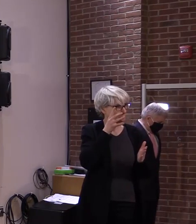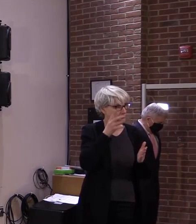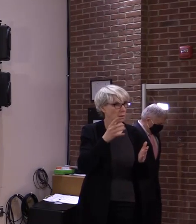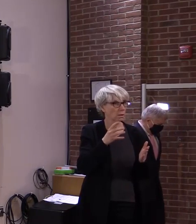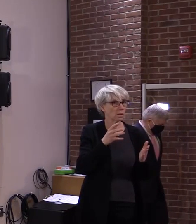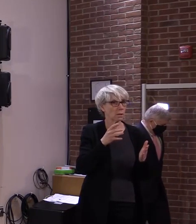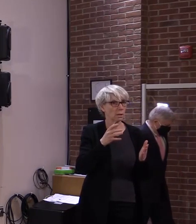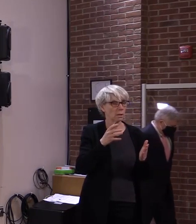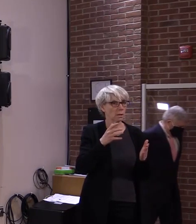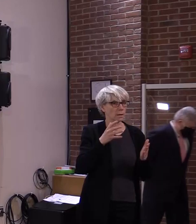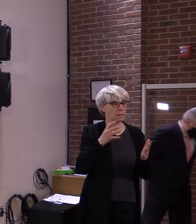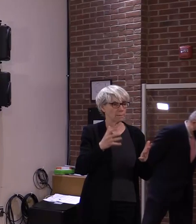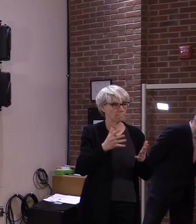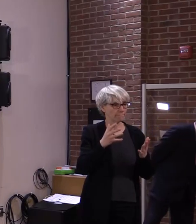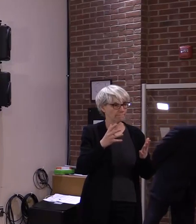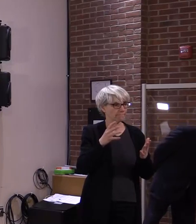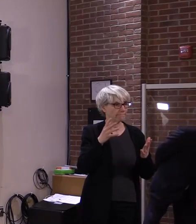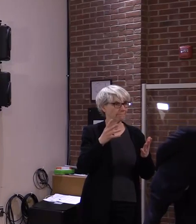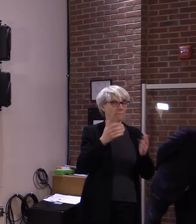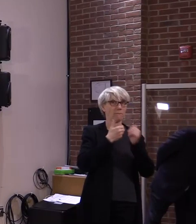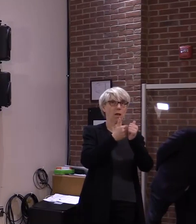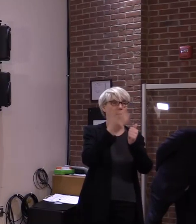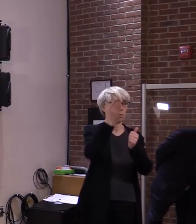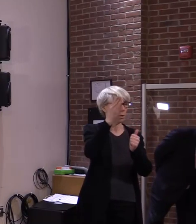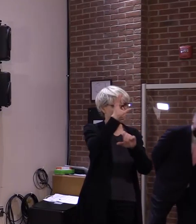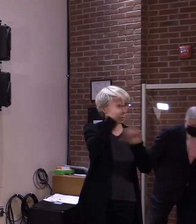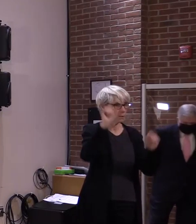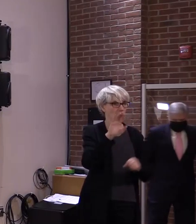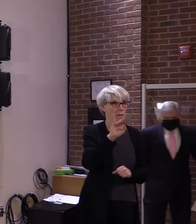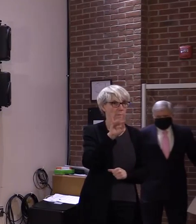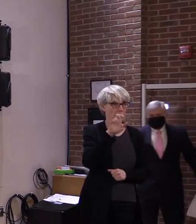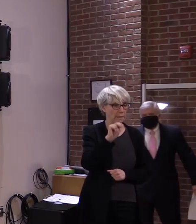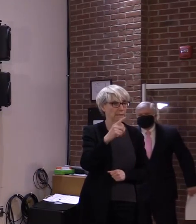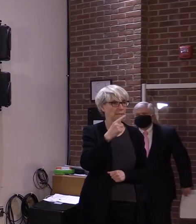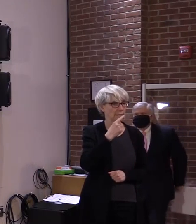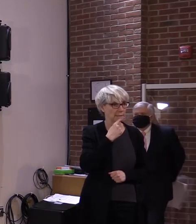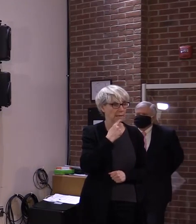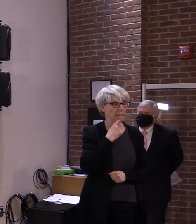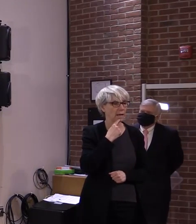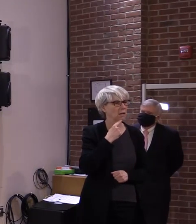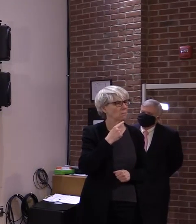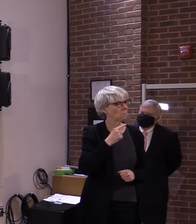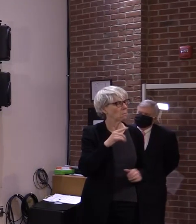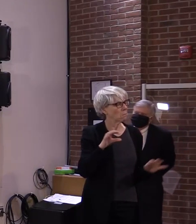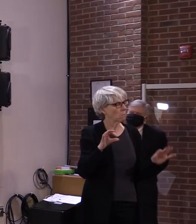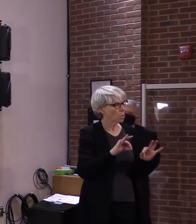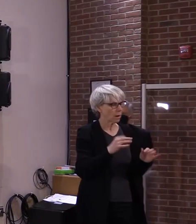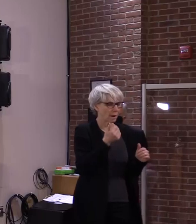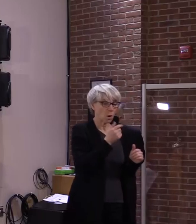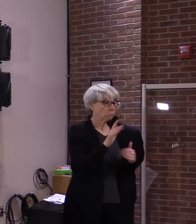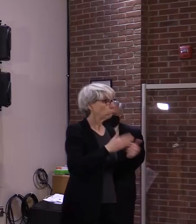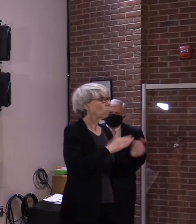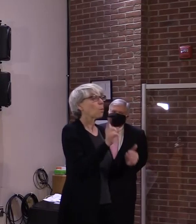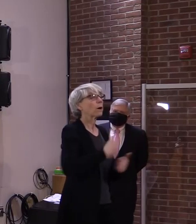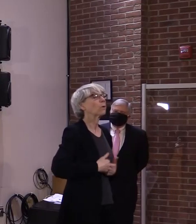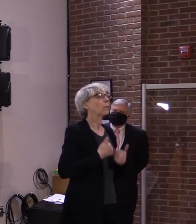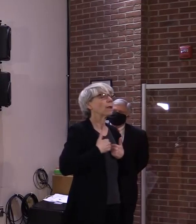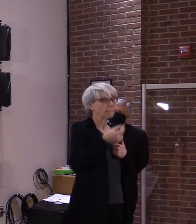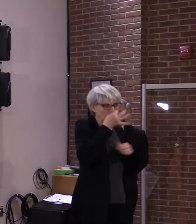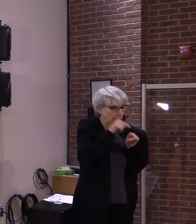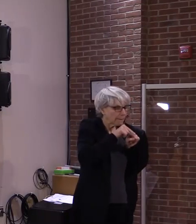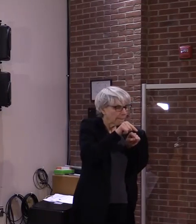president's recommendation was that you should be within five miles of a place where you could get a